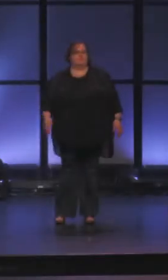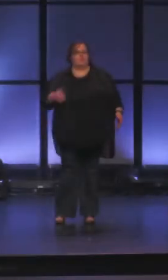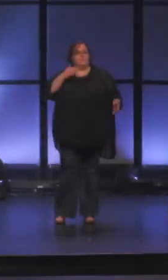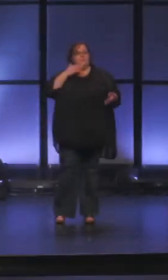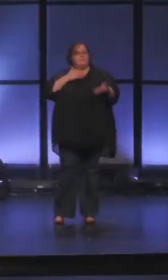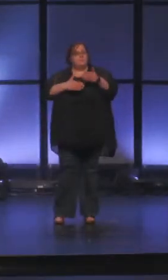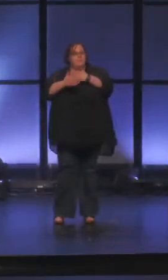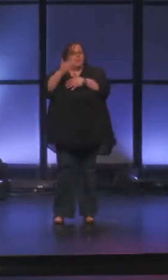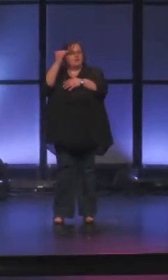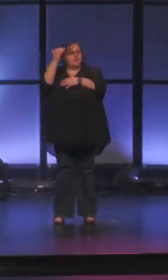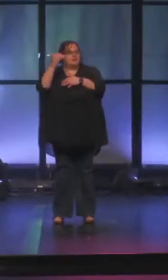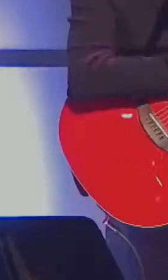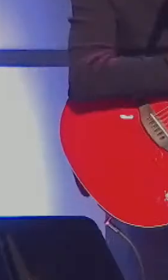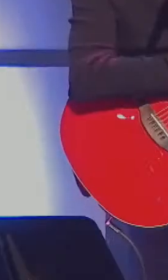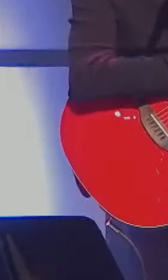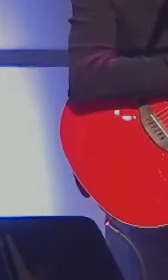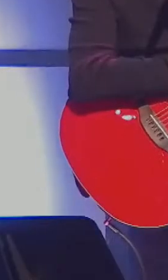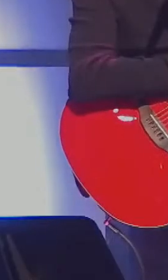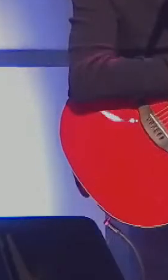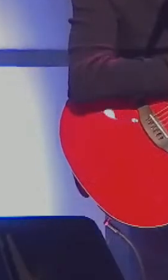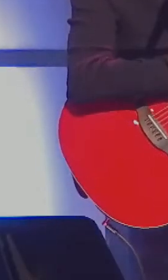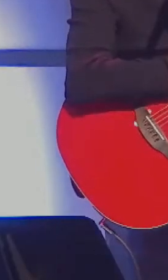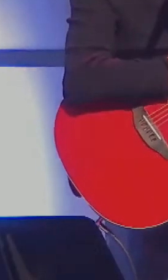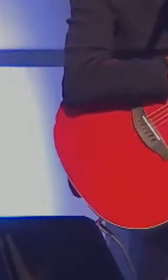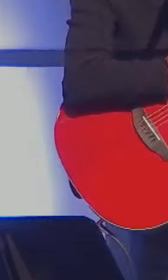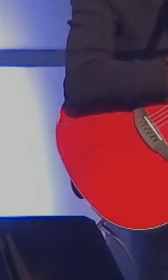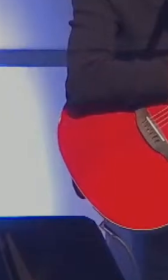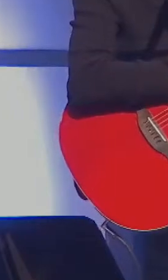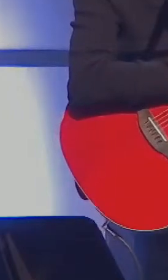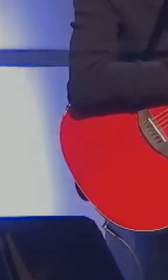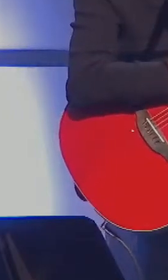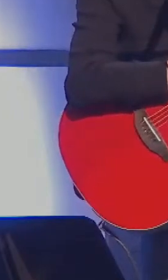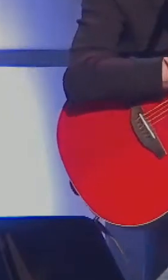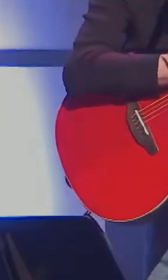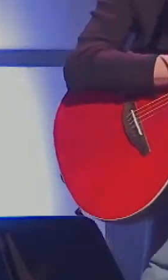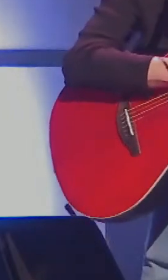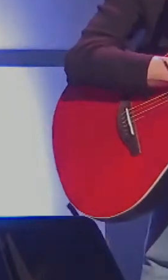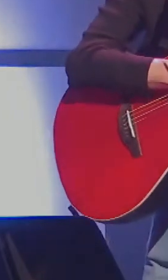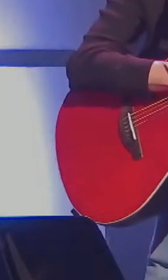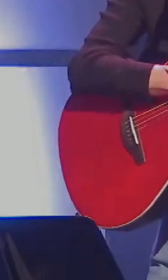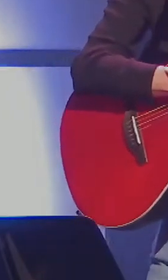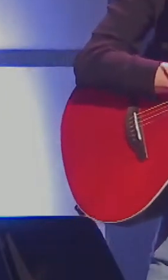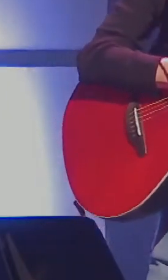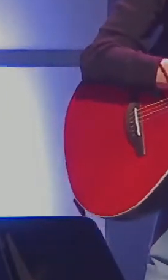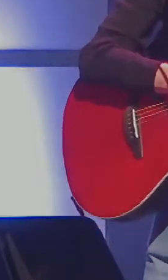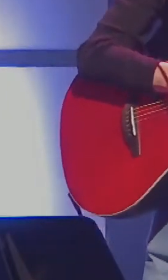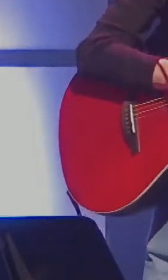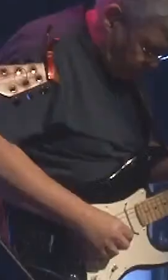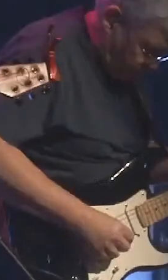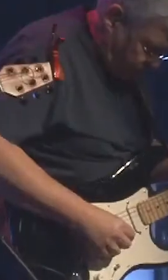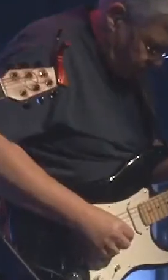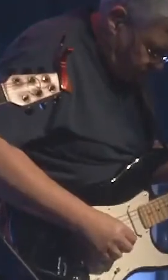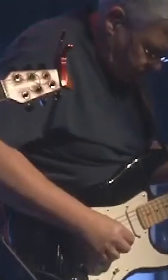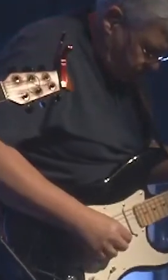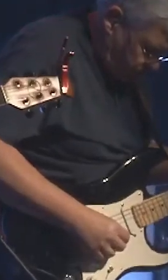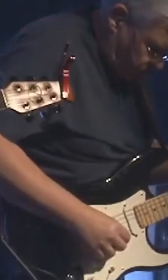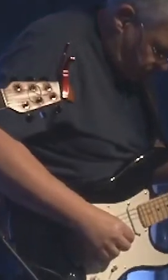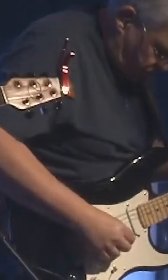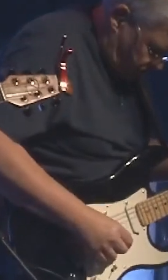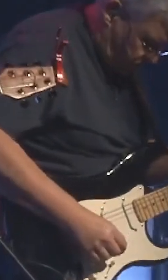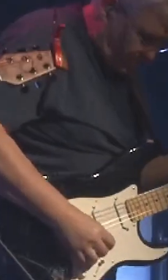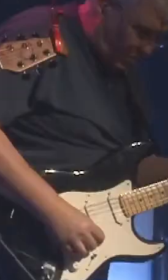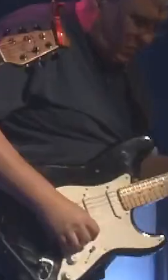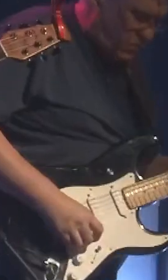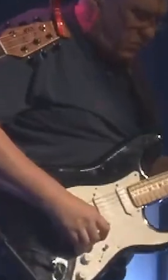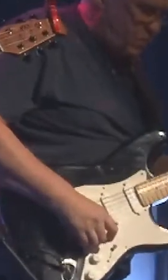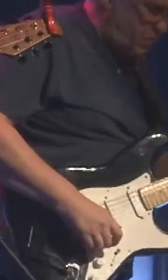Well, good morning and welcome to Crossroads. We are so glad you are joining us, whether it's here in the building or online. If you are willing and able, would you